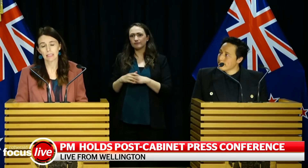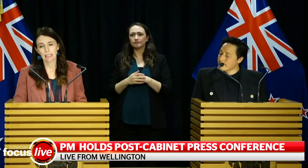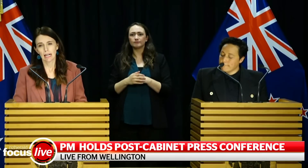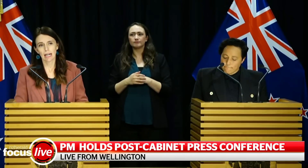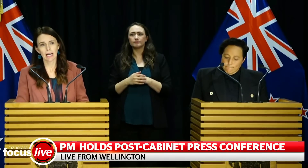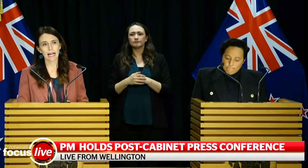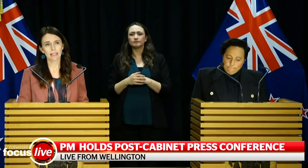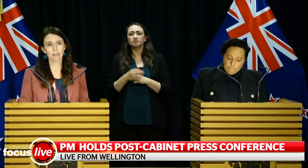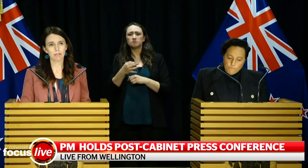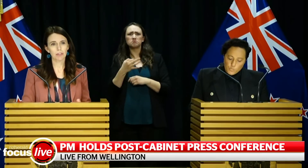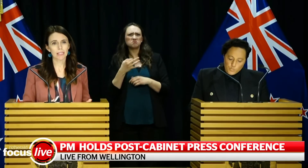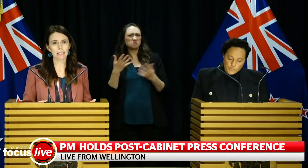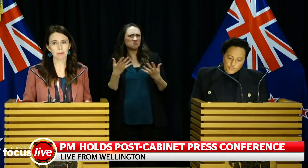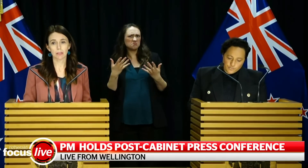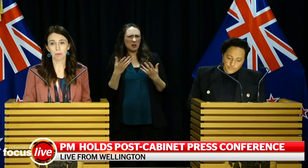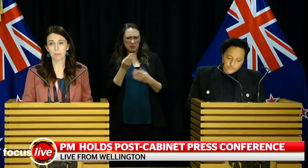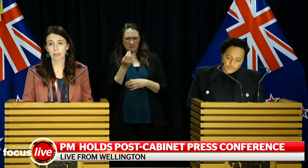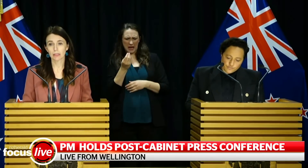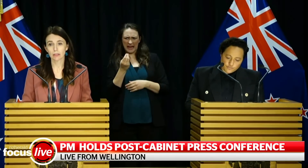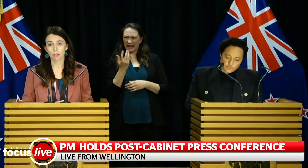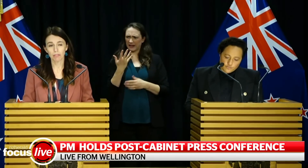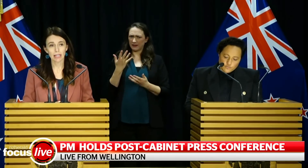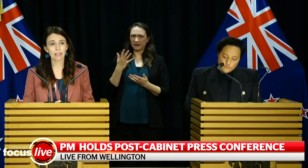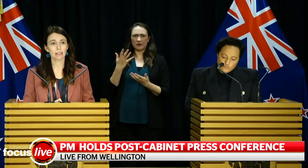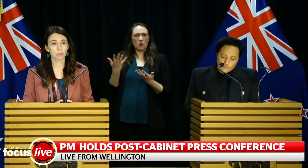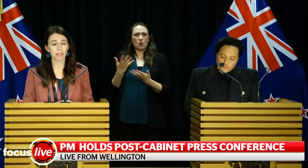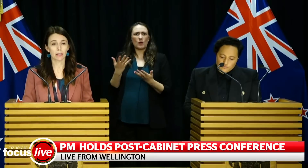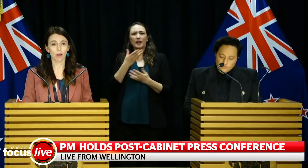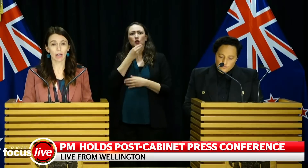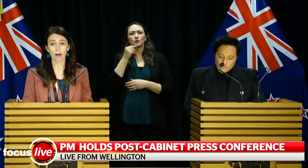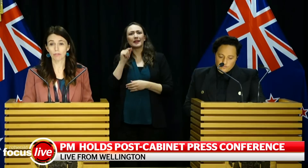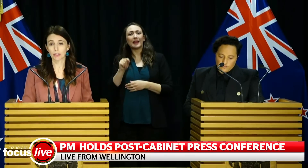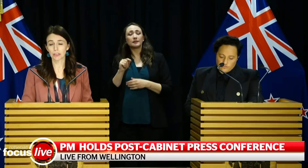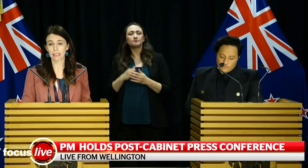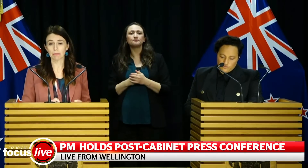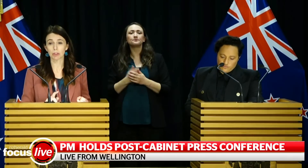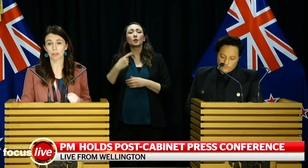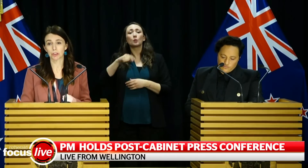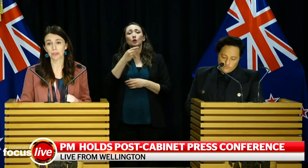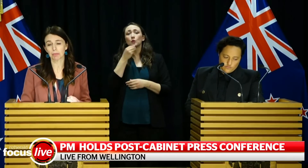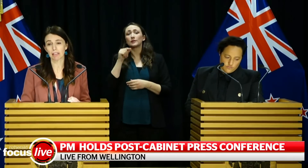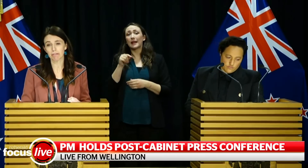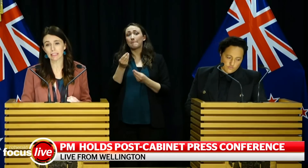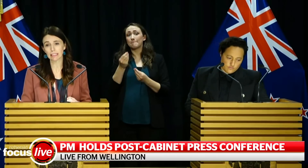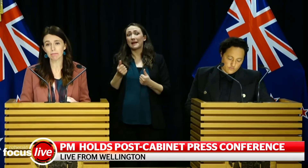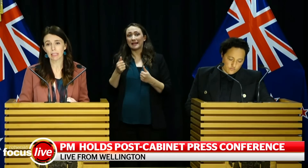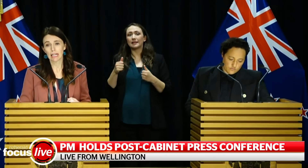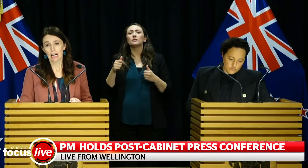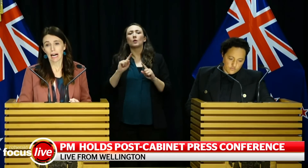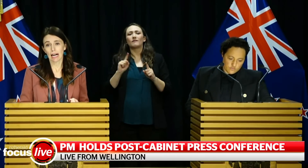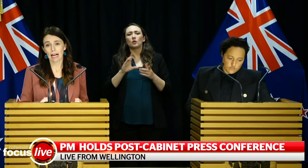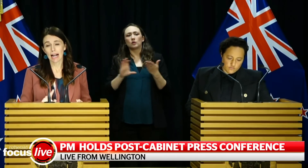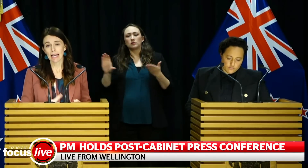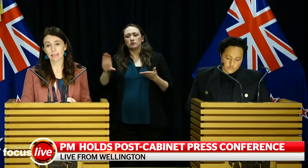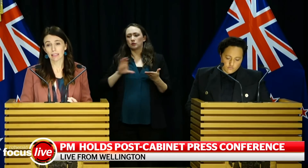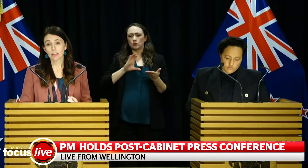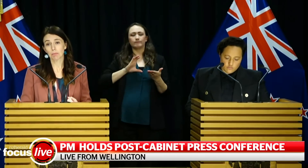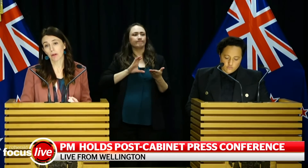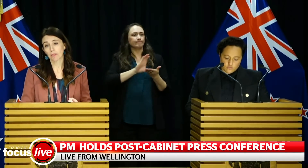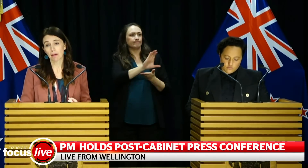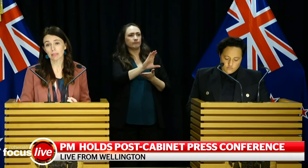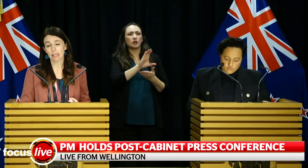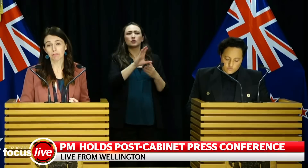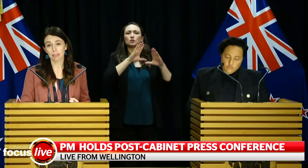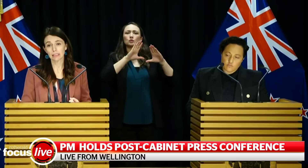Fund. And the very explicit purpose of that is we are often using them to reduce reoffending and